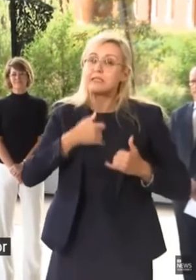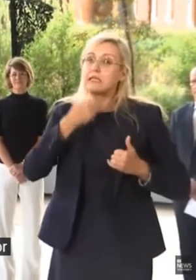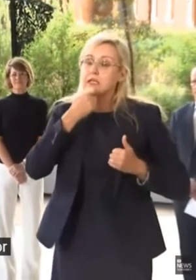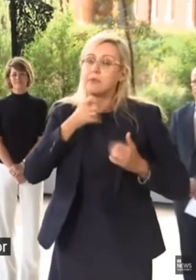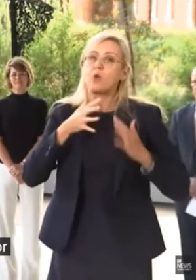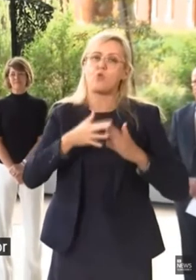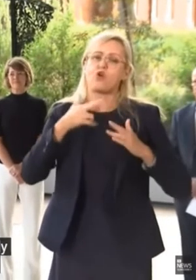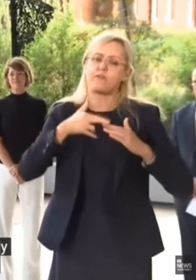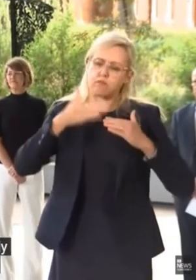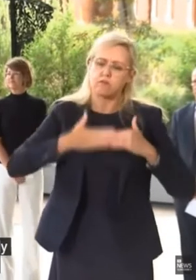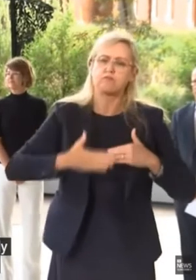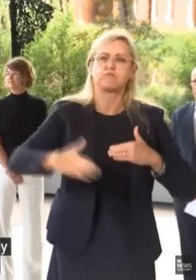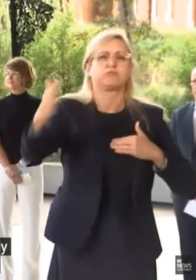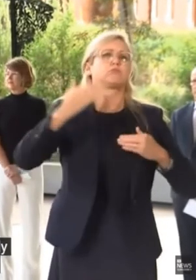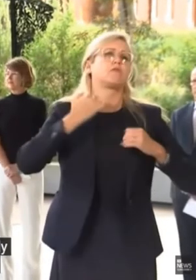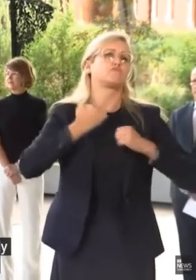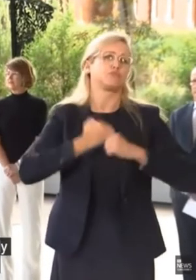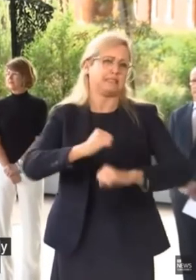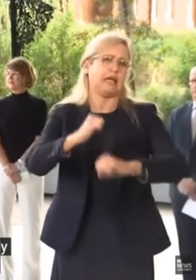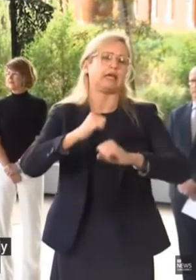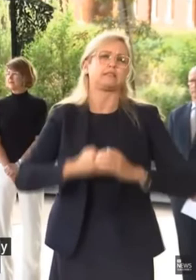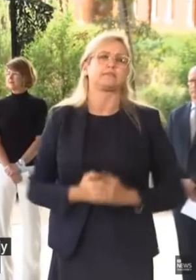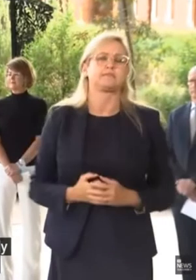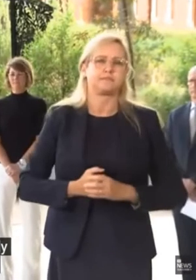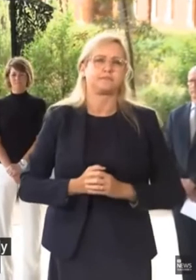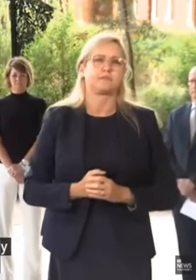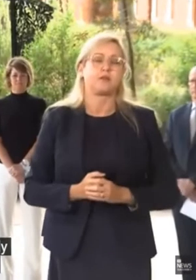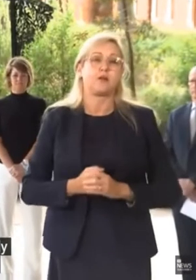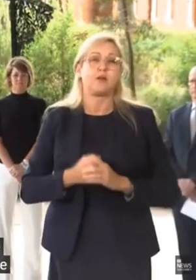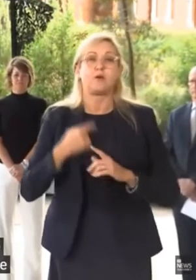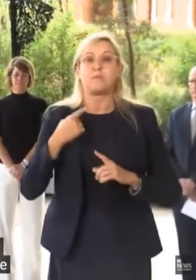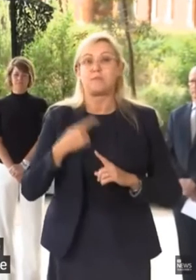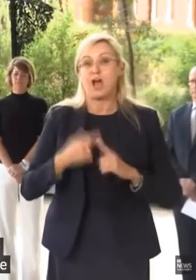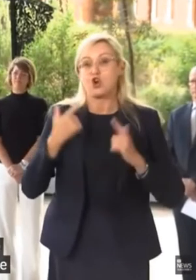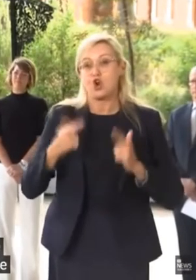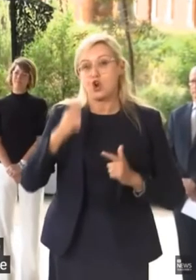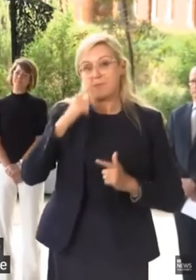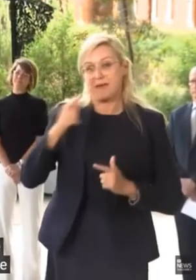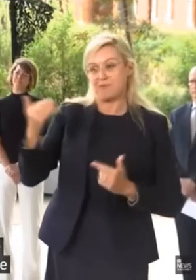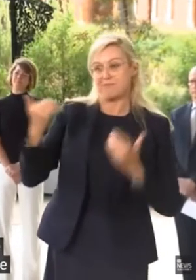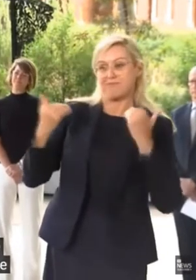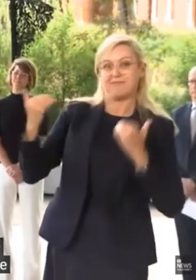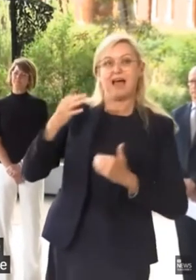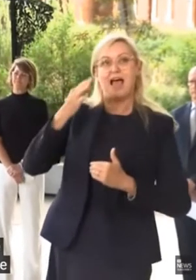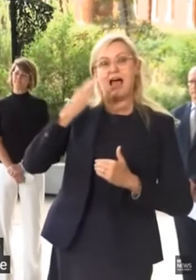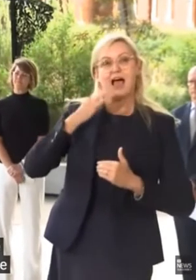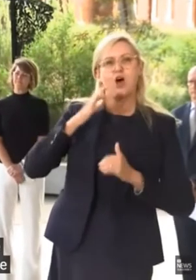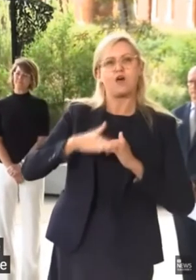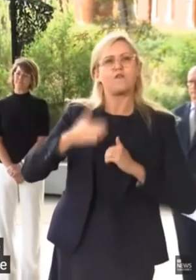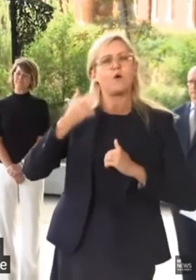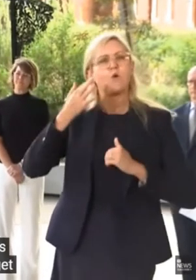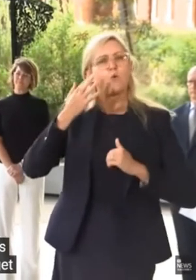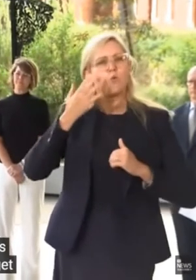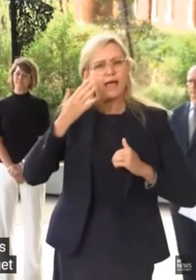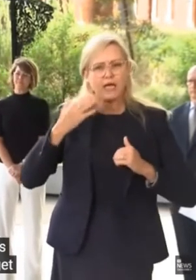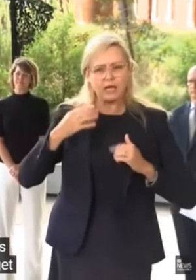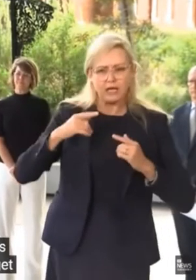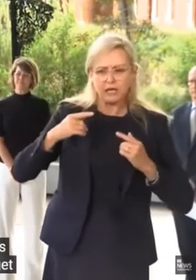afforded by the booster. Also, just to reiterate, we've had a lot of questions about when people should get